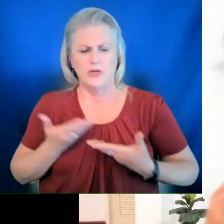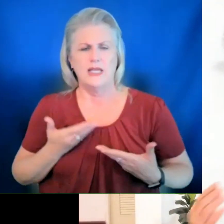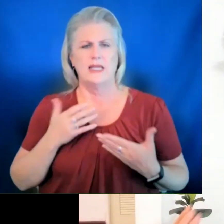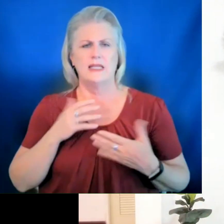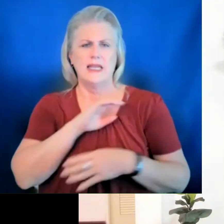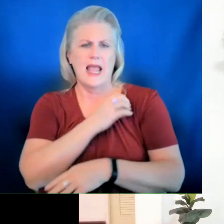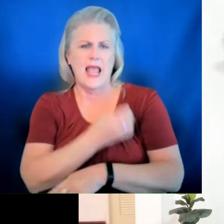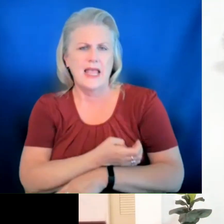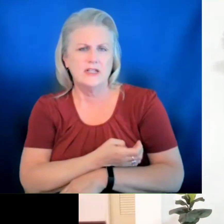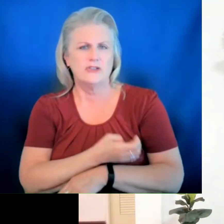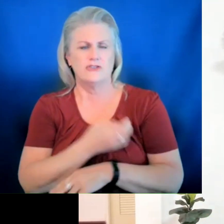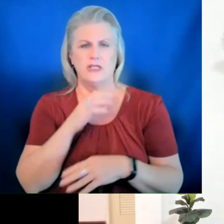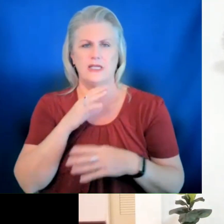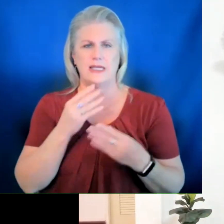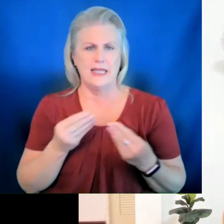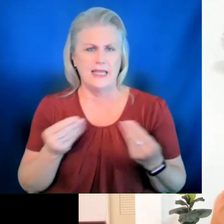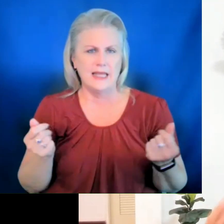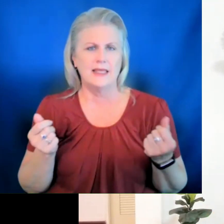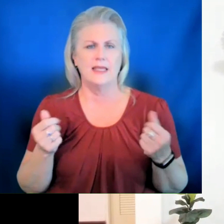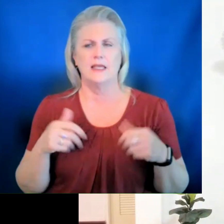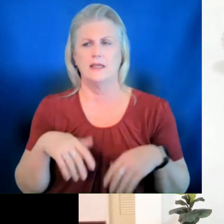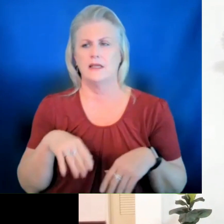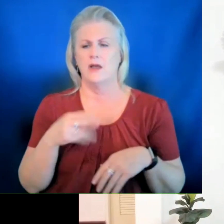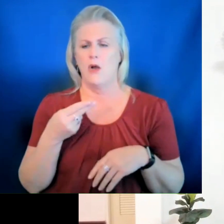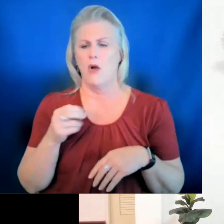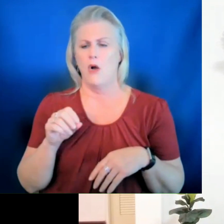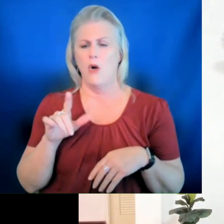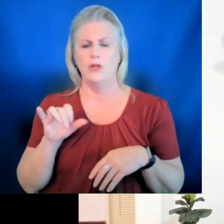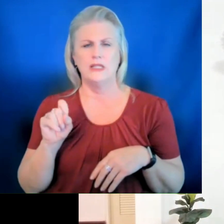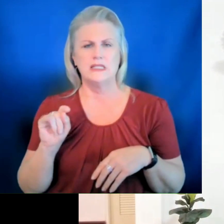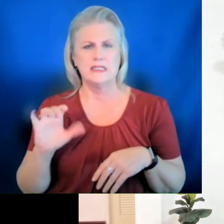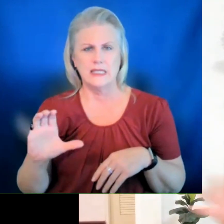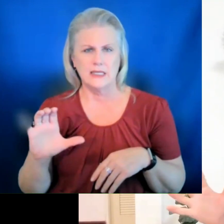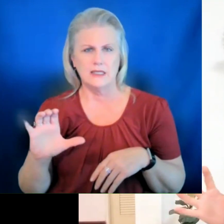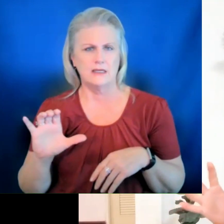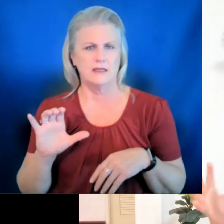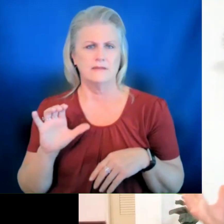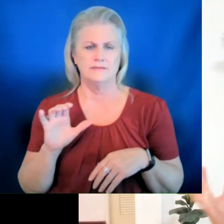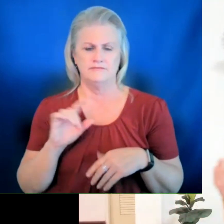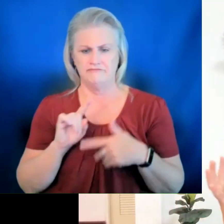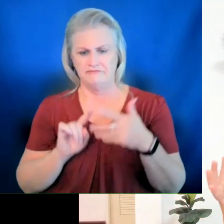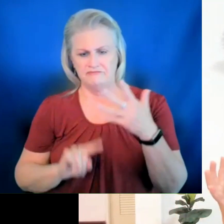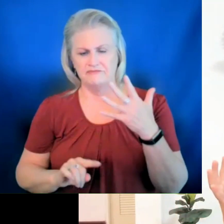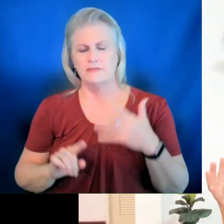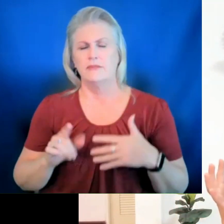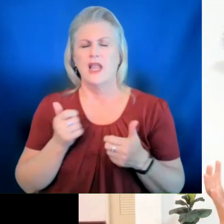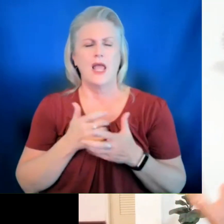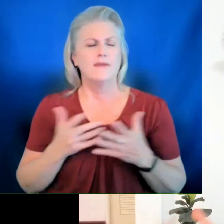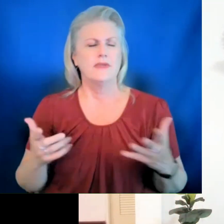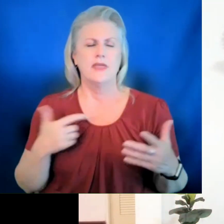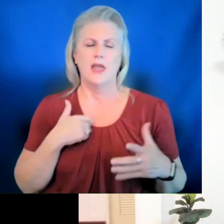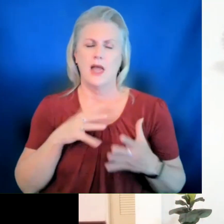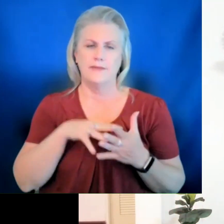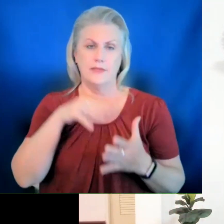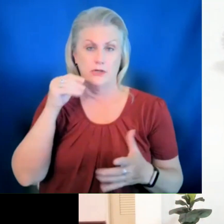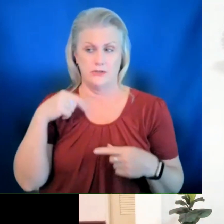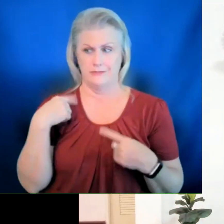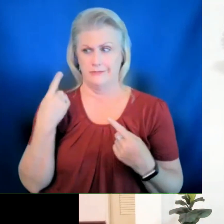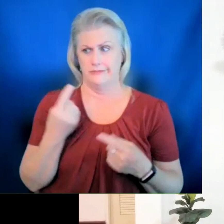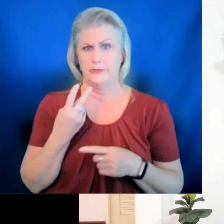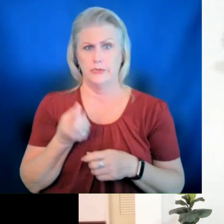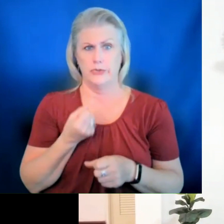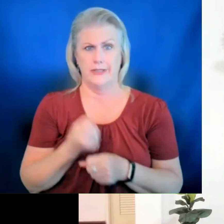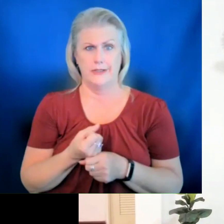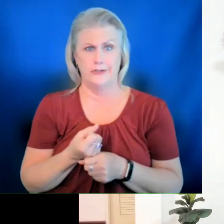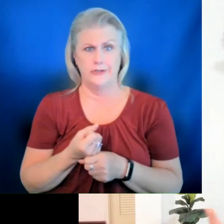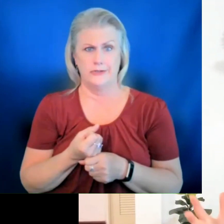us to bring the energy healing, the holistic treatments, and everything that I have learned in the past